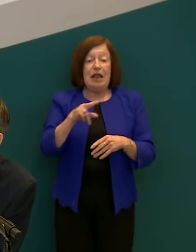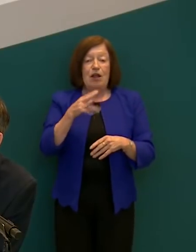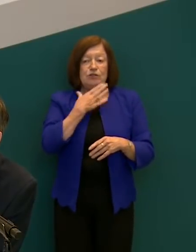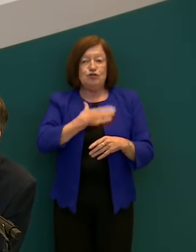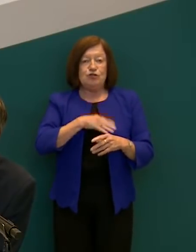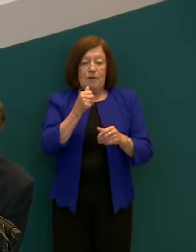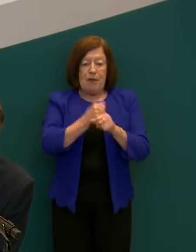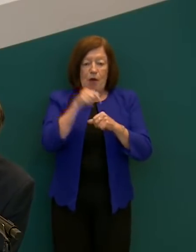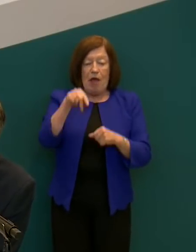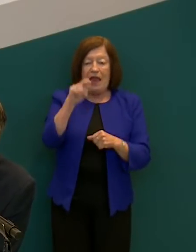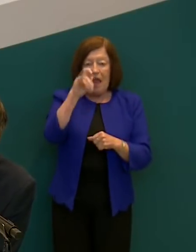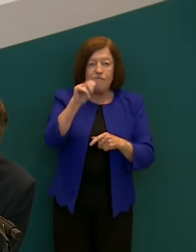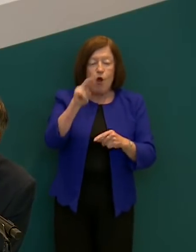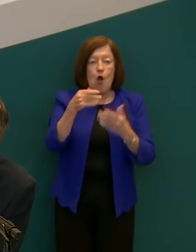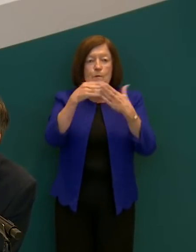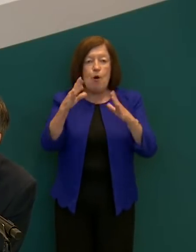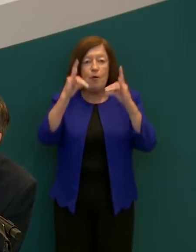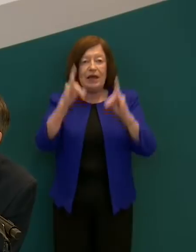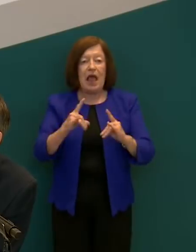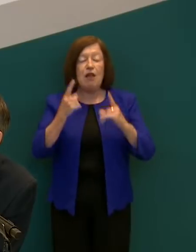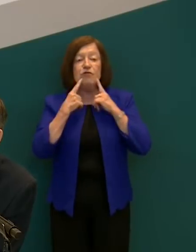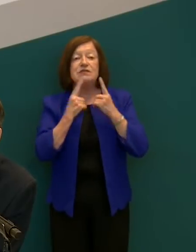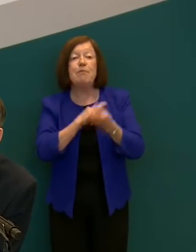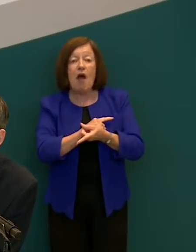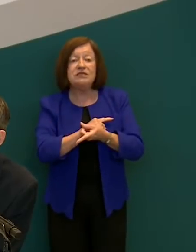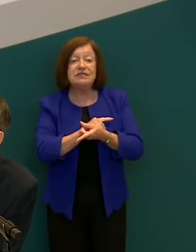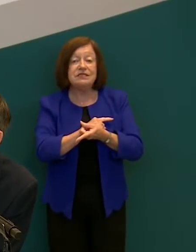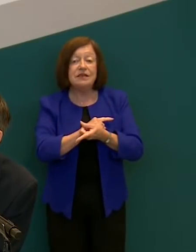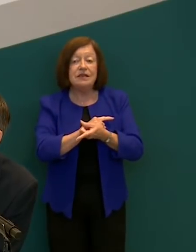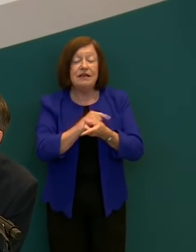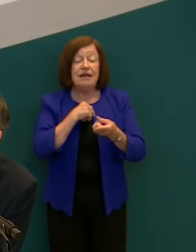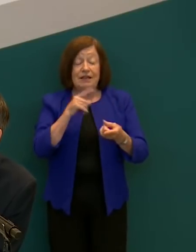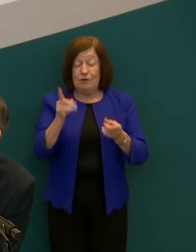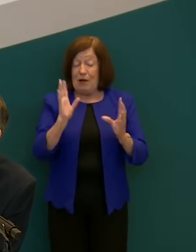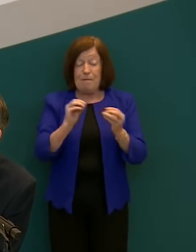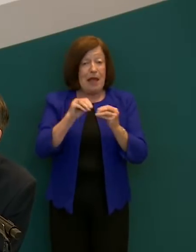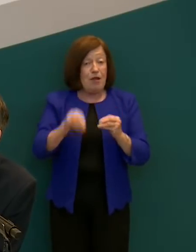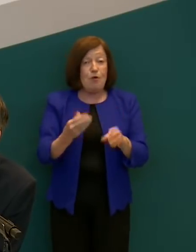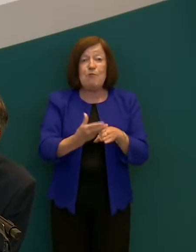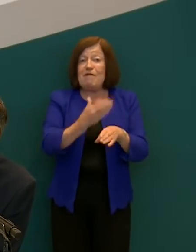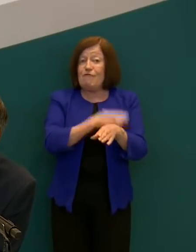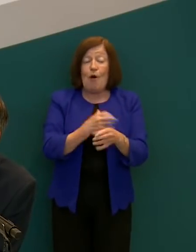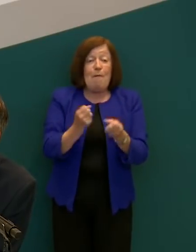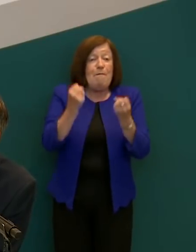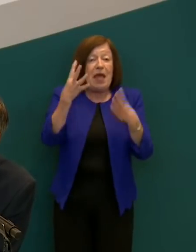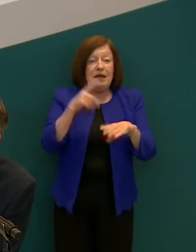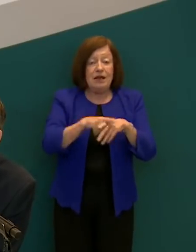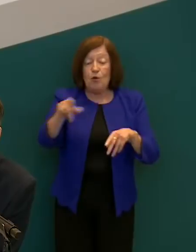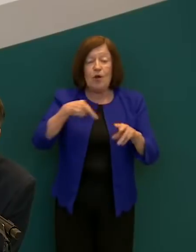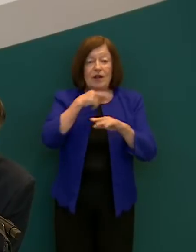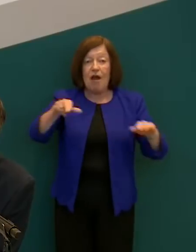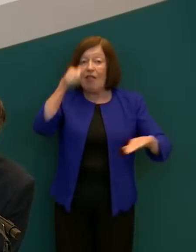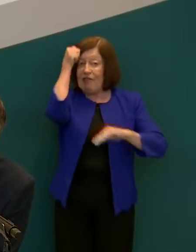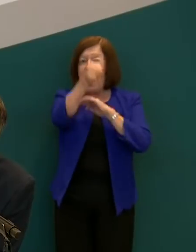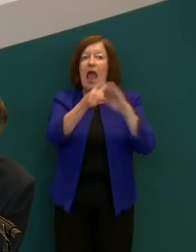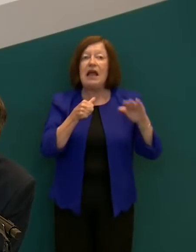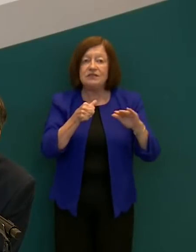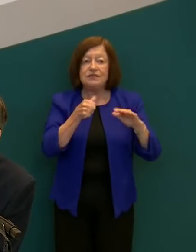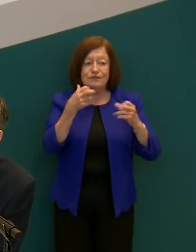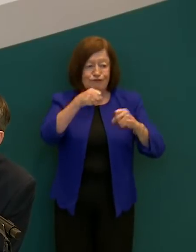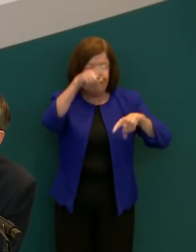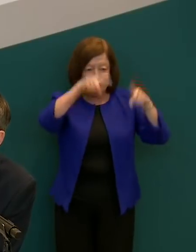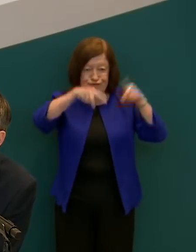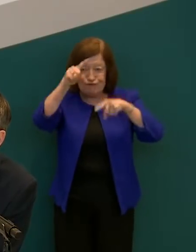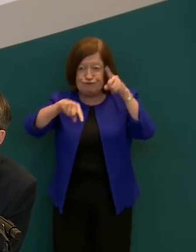about NEFIT or a public health response. As we've said here many times, we're not the experts across a whole range of